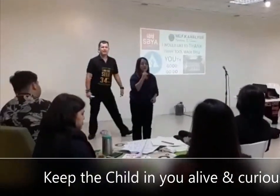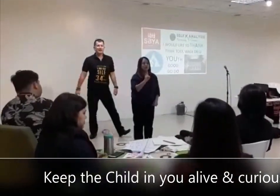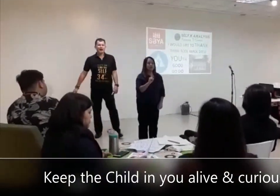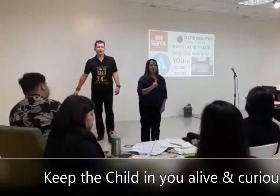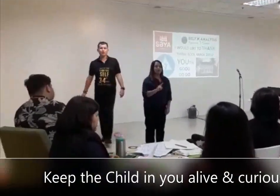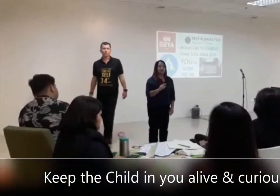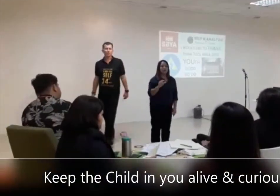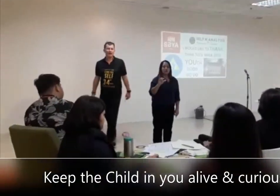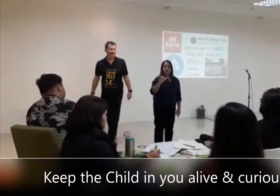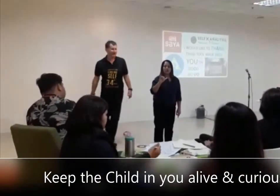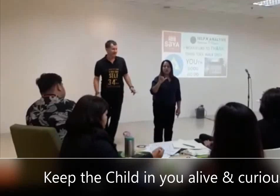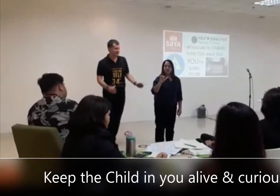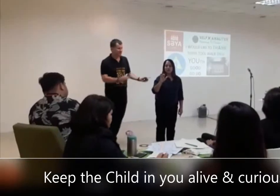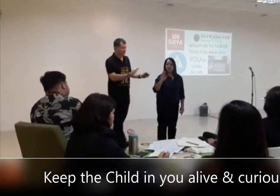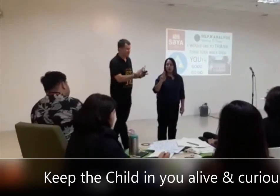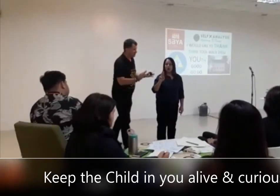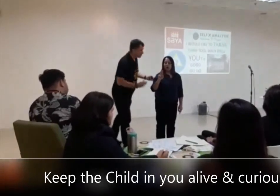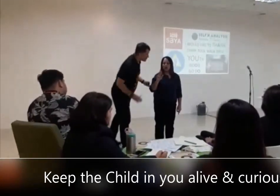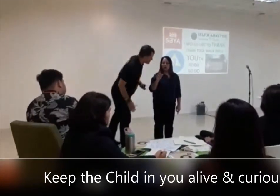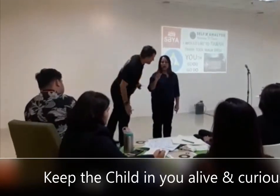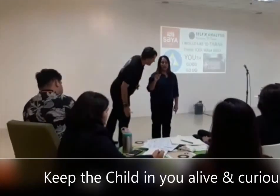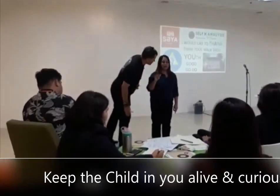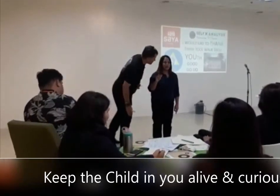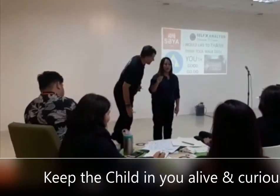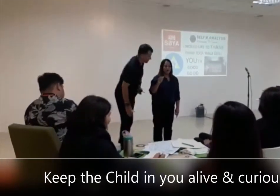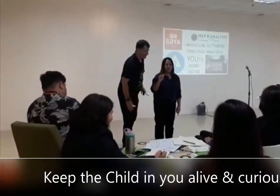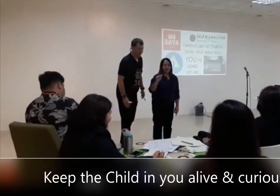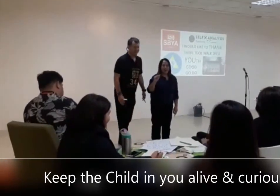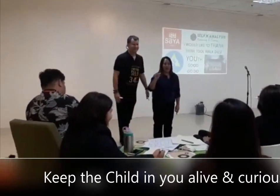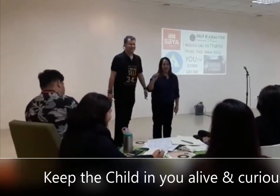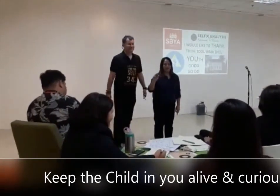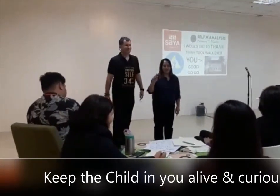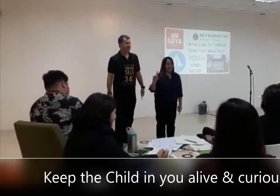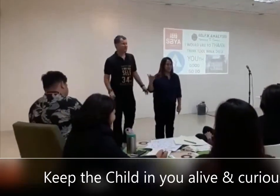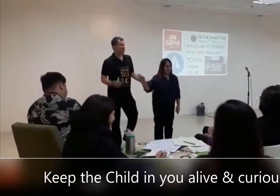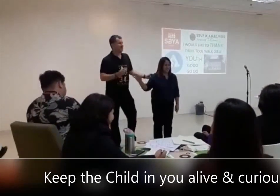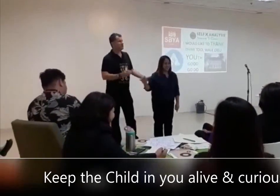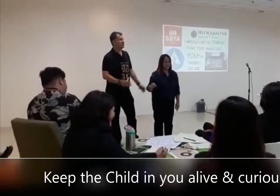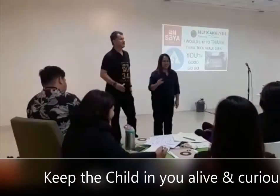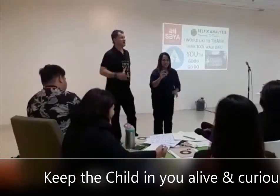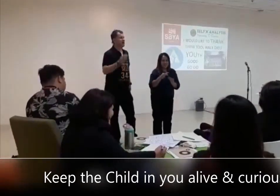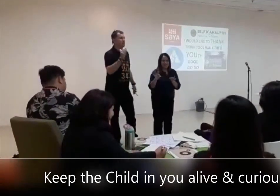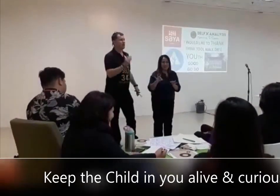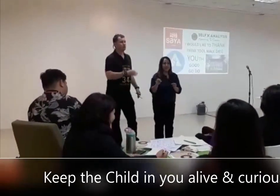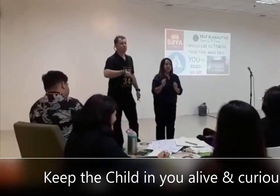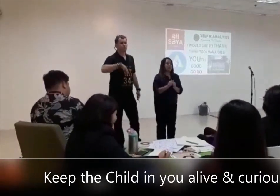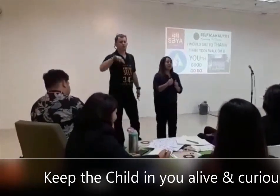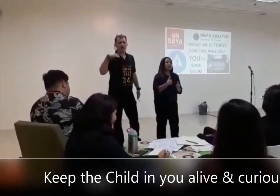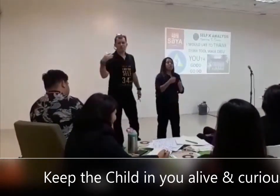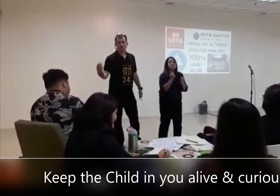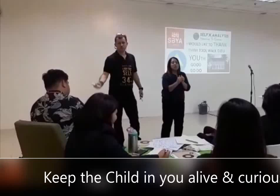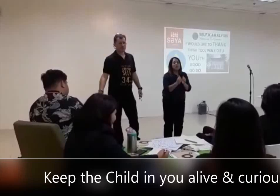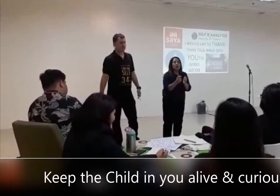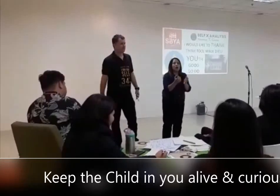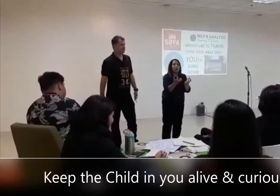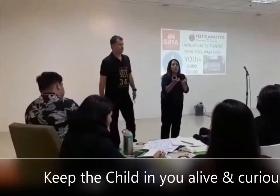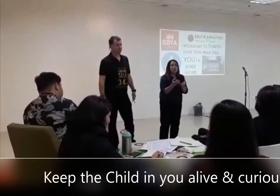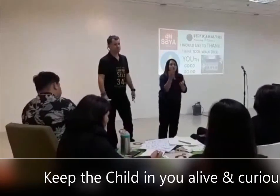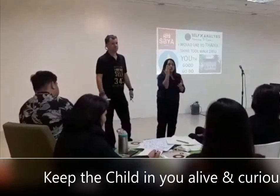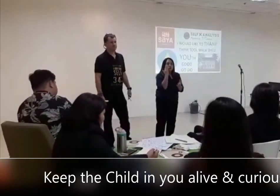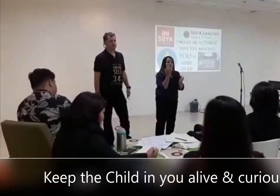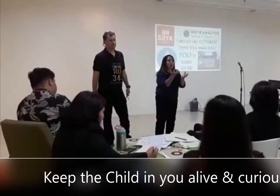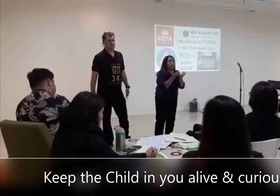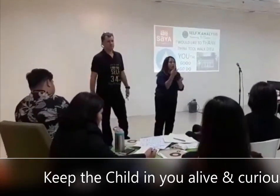is yak ru yak hen. So this you cannot translate, yak ru yak hen. But the translation is, I want to know, I want to see.